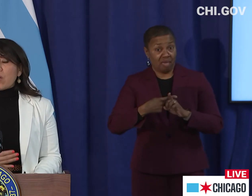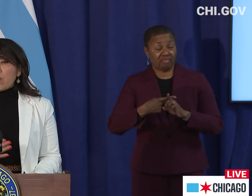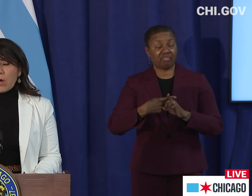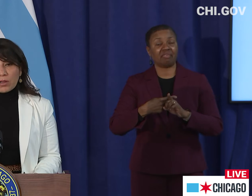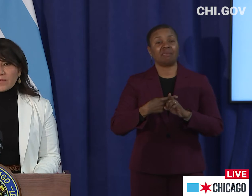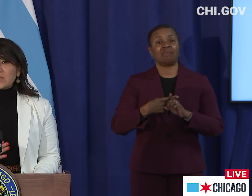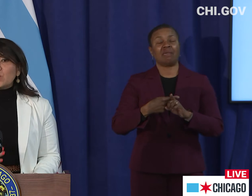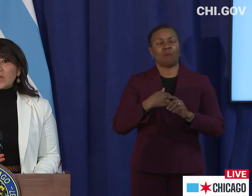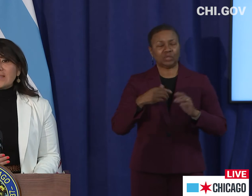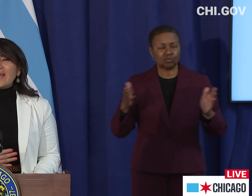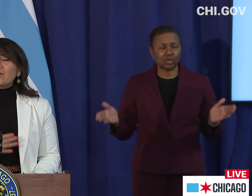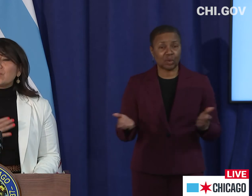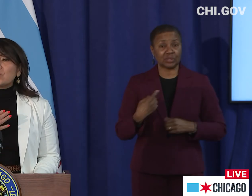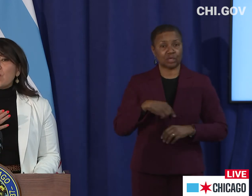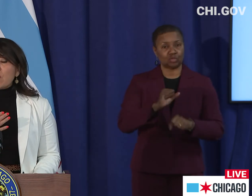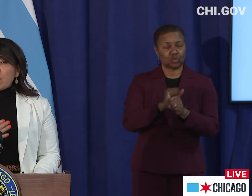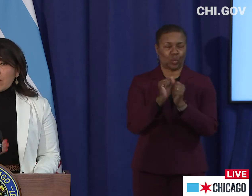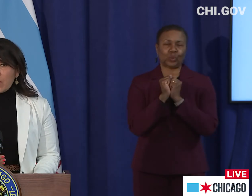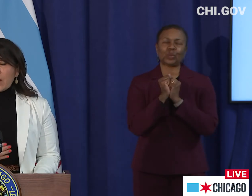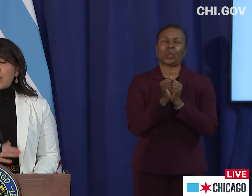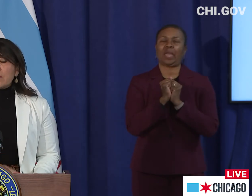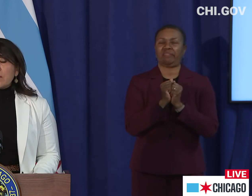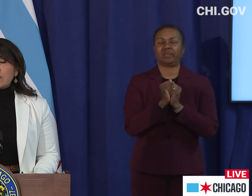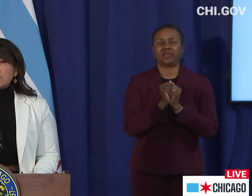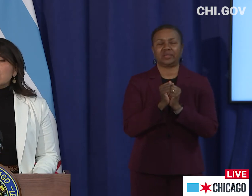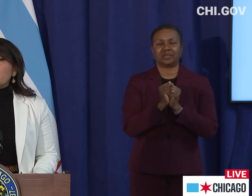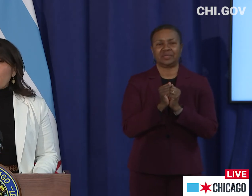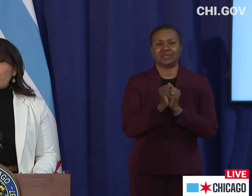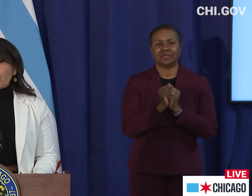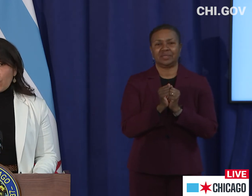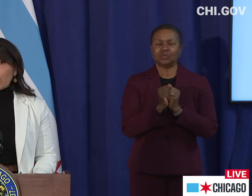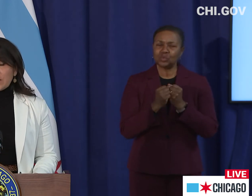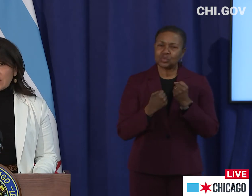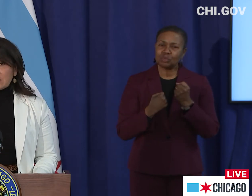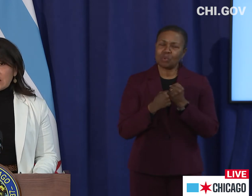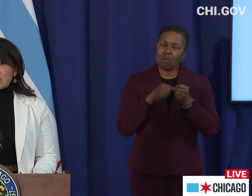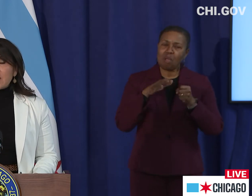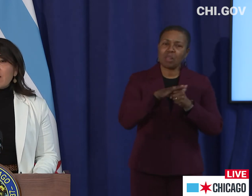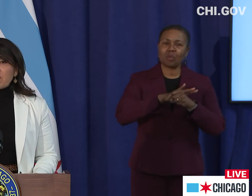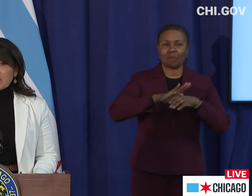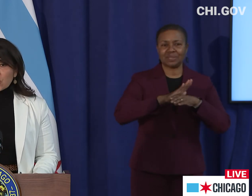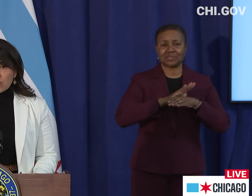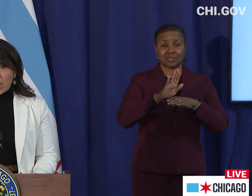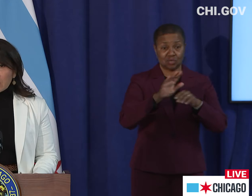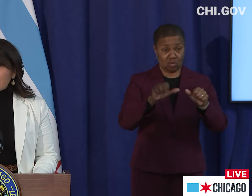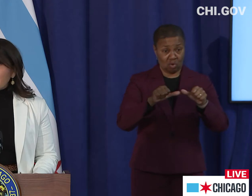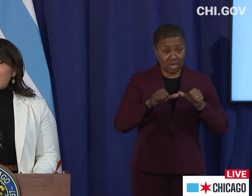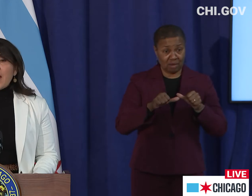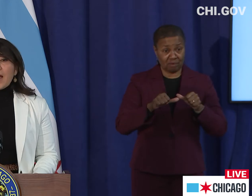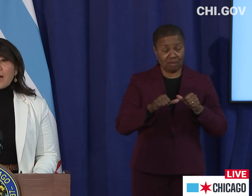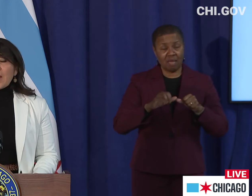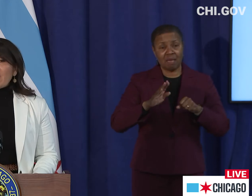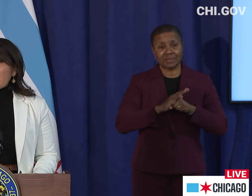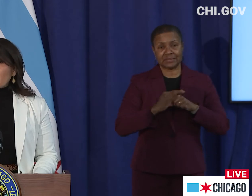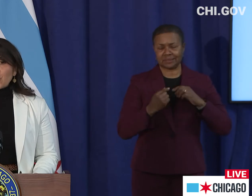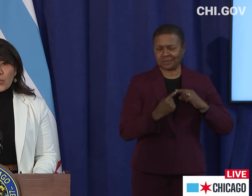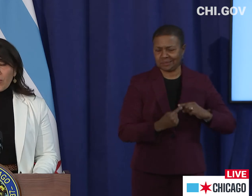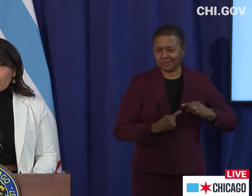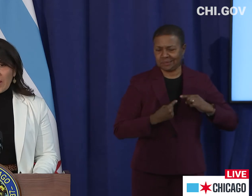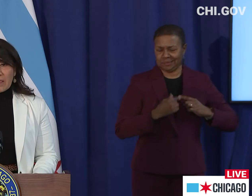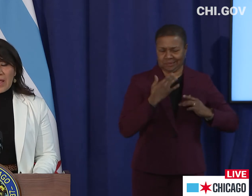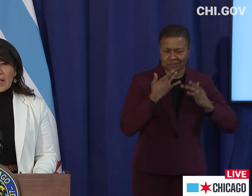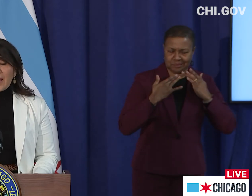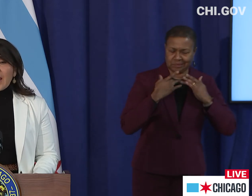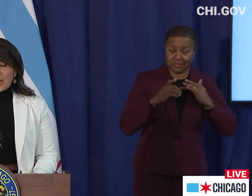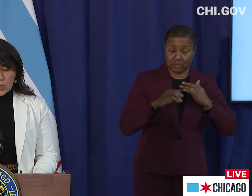encourage all of us to work together to support the local businesses. They've been struggling, and they are doing